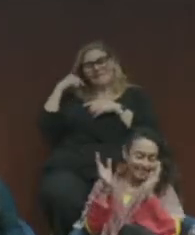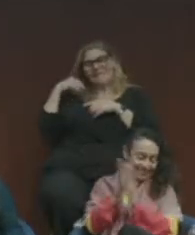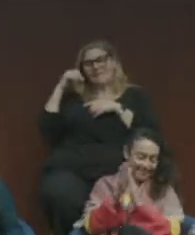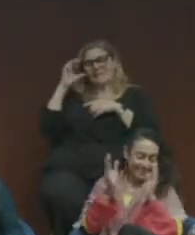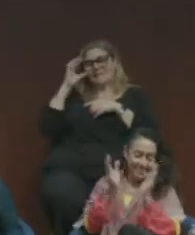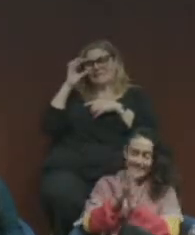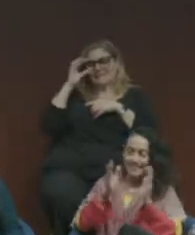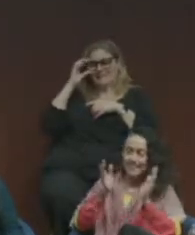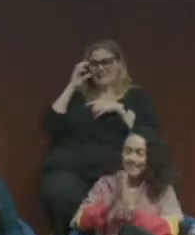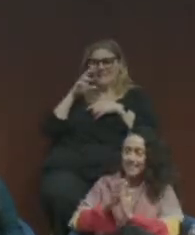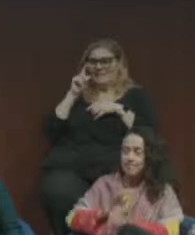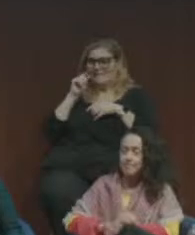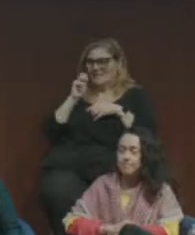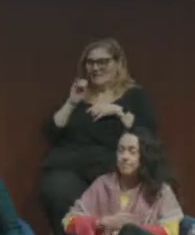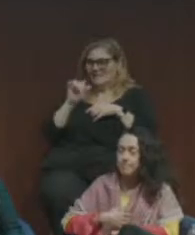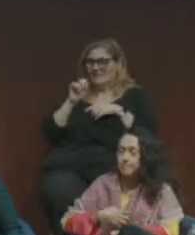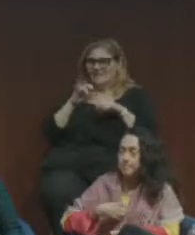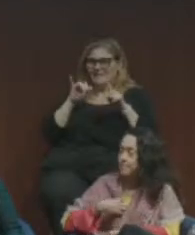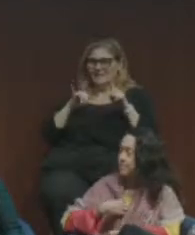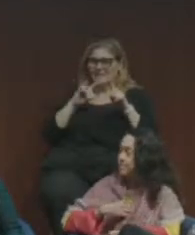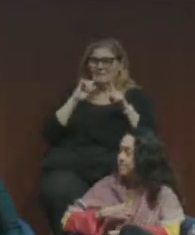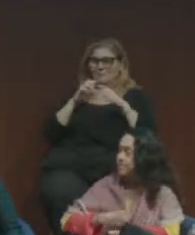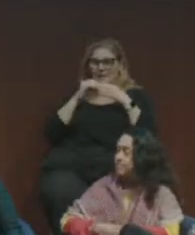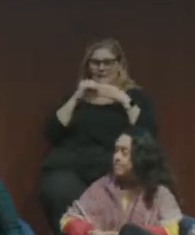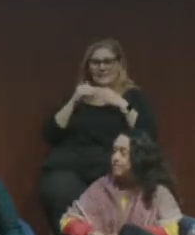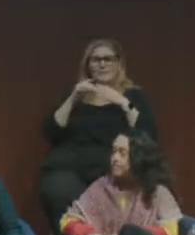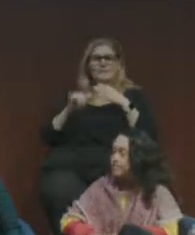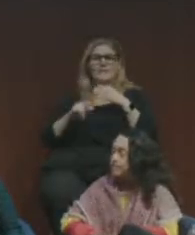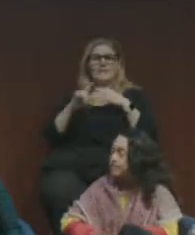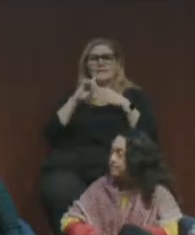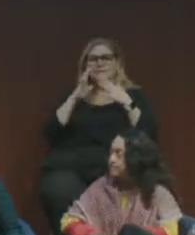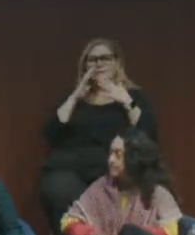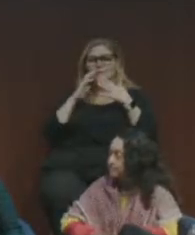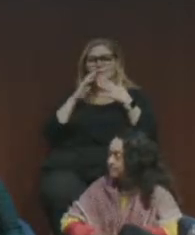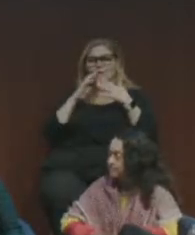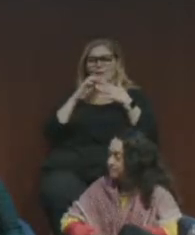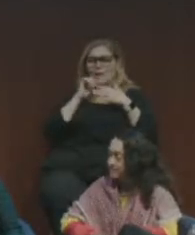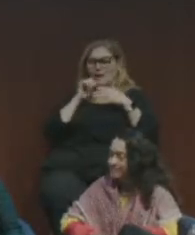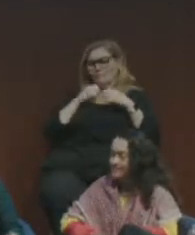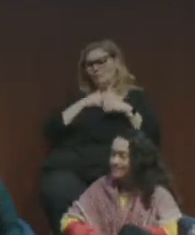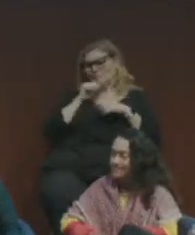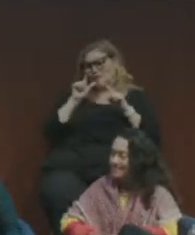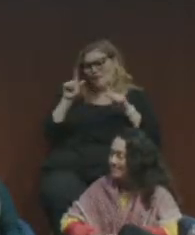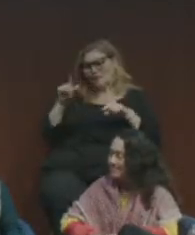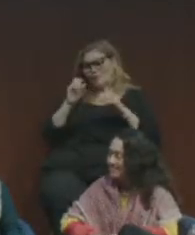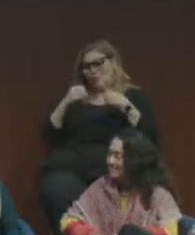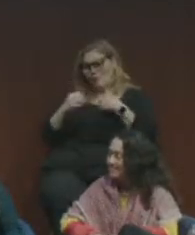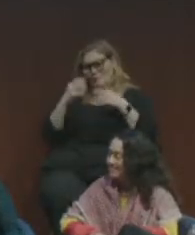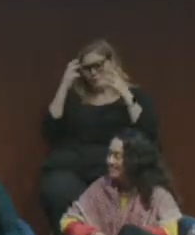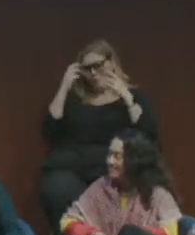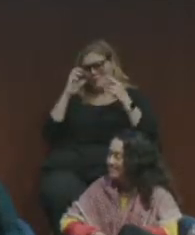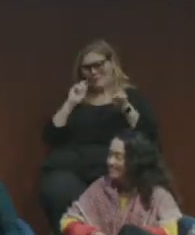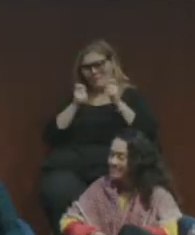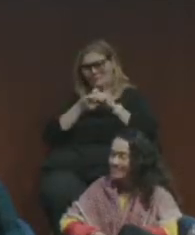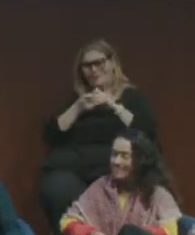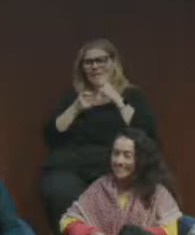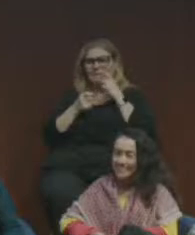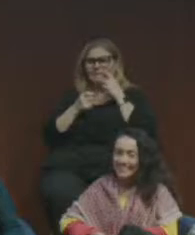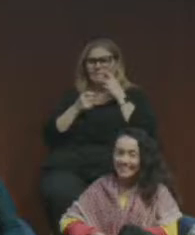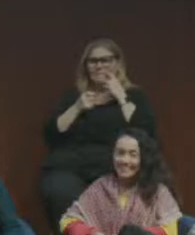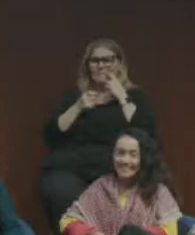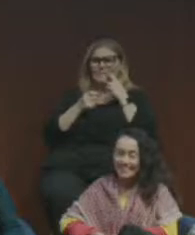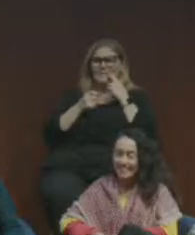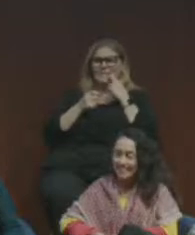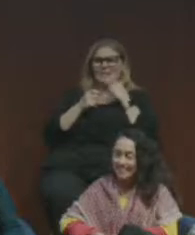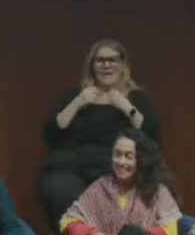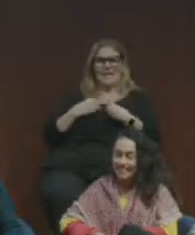Whose work I've been following for many, many years. And it is a shame that I've not been to your office, but hopefully that will change.